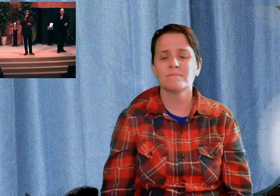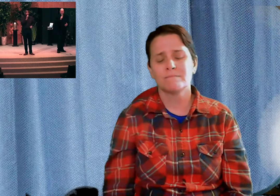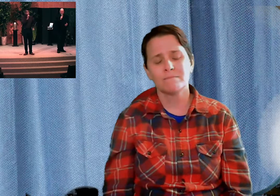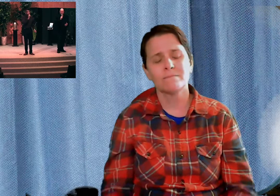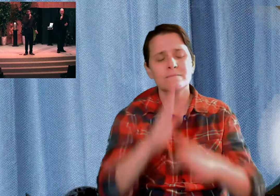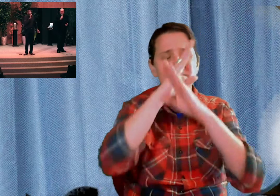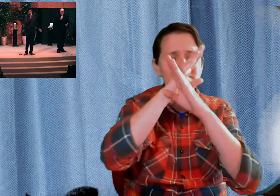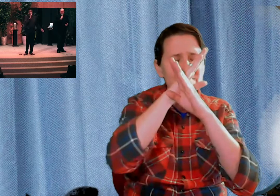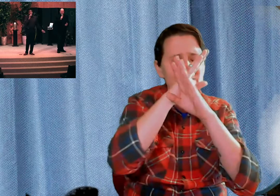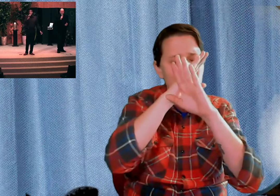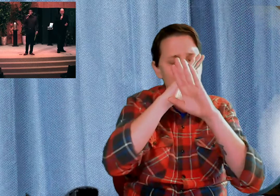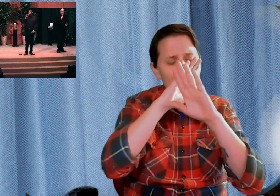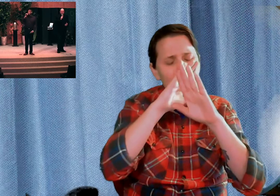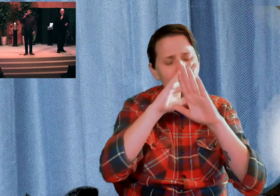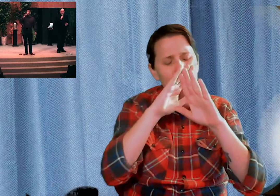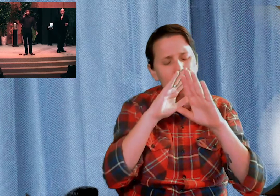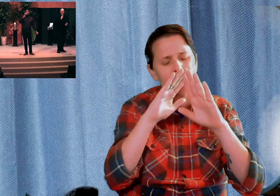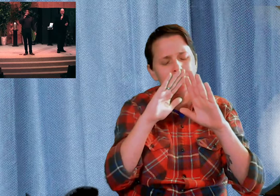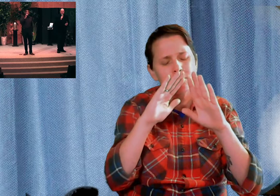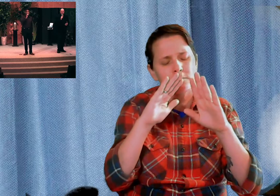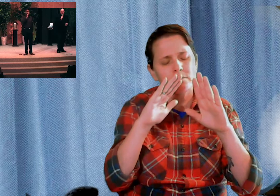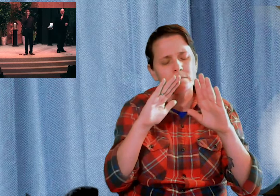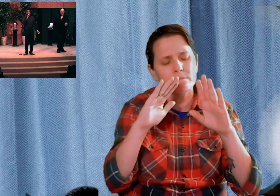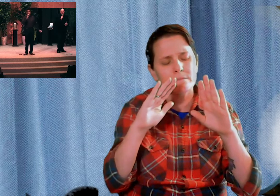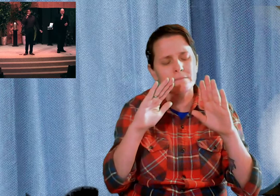am. Be